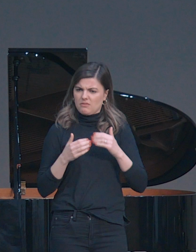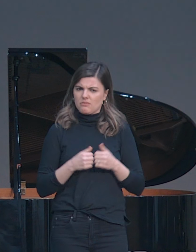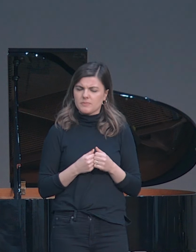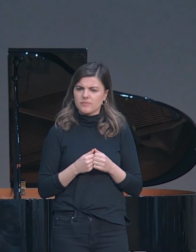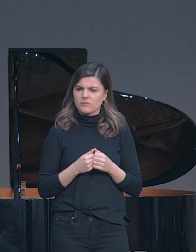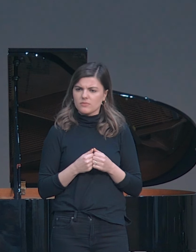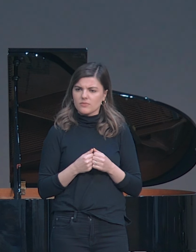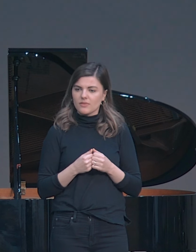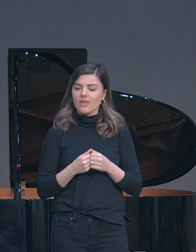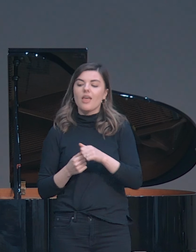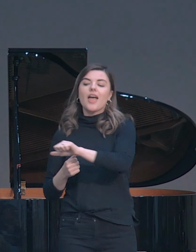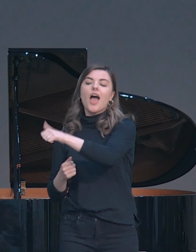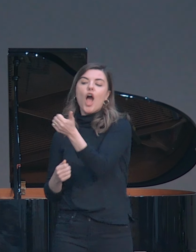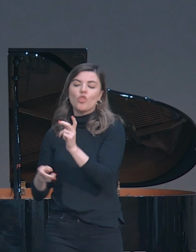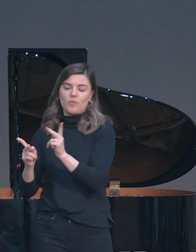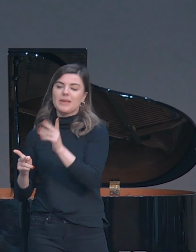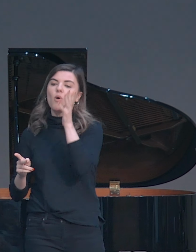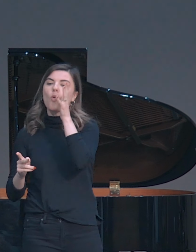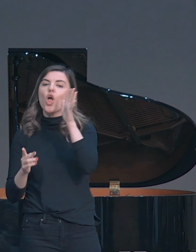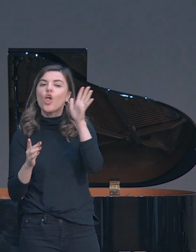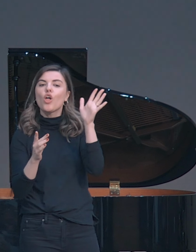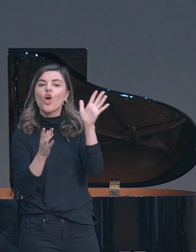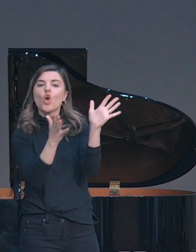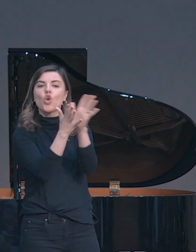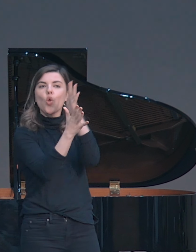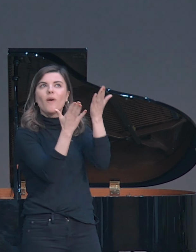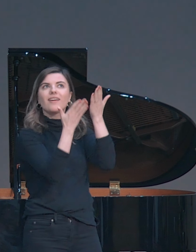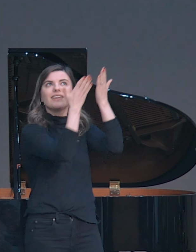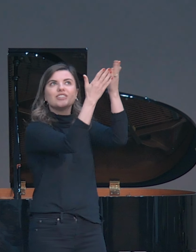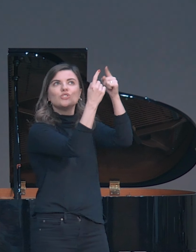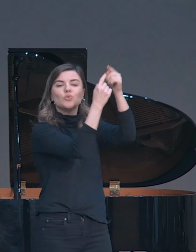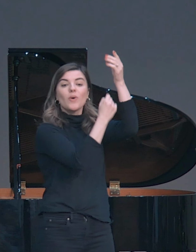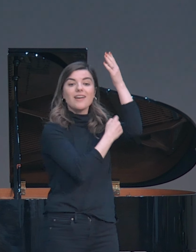It is that others would give glory to God.